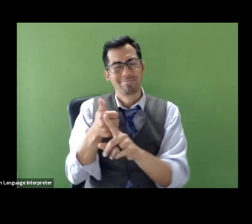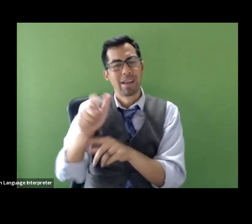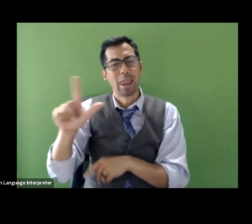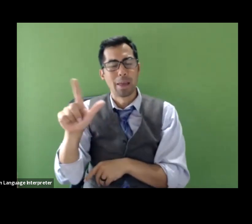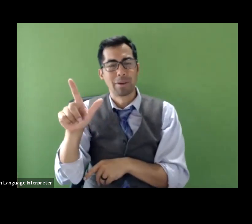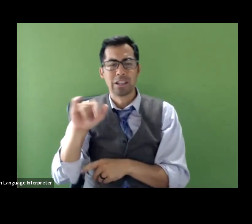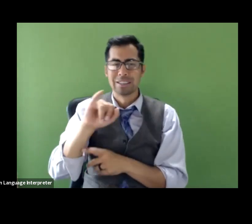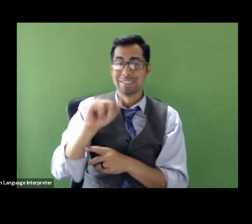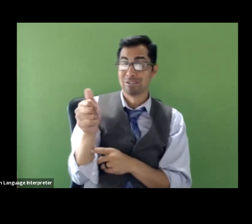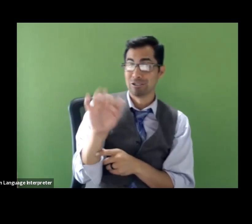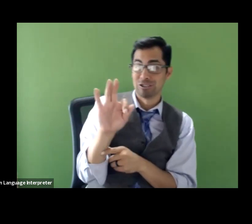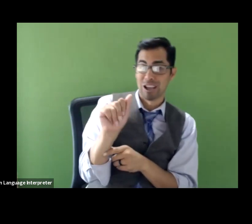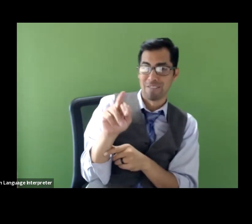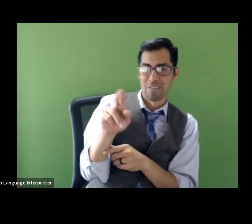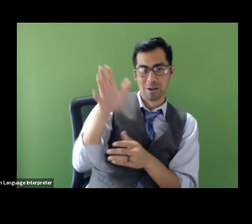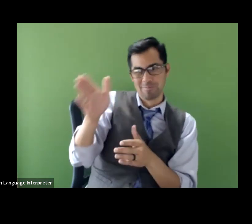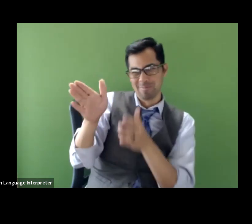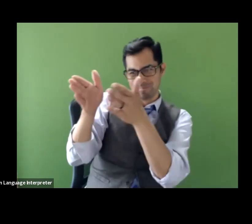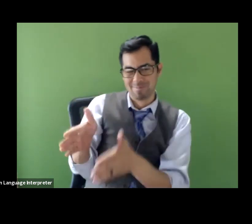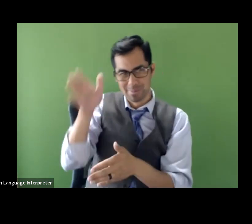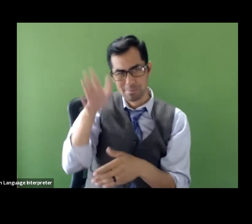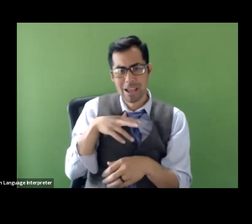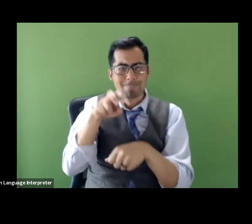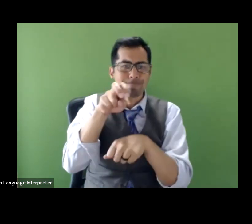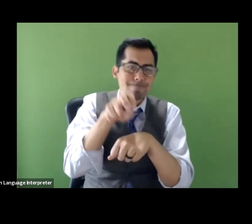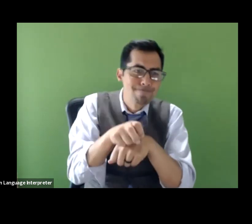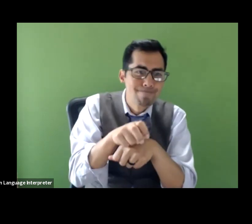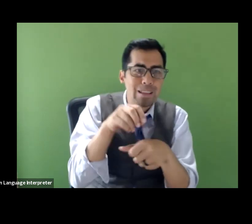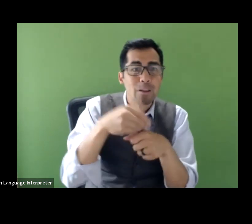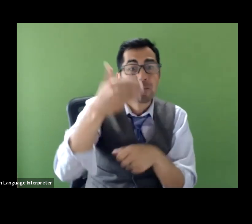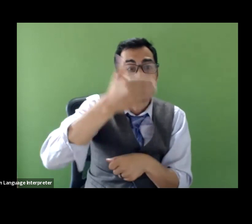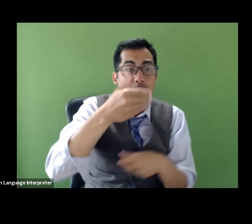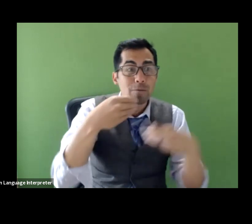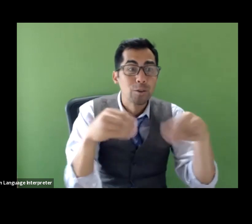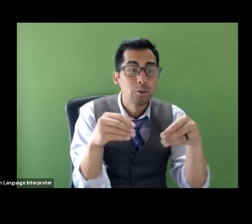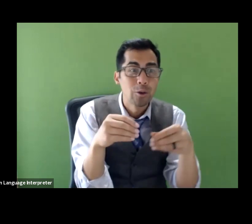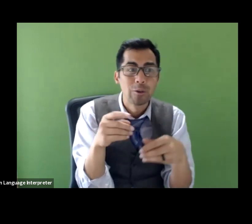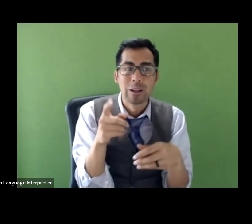kindly middle-aged man who sat at the front of this store and entered